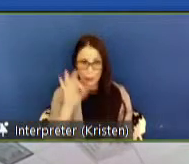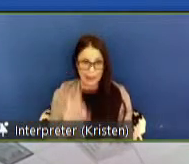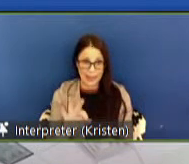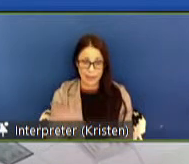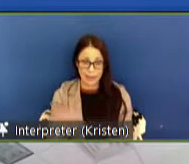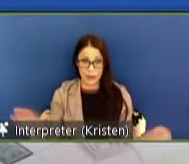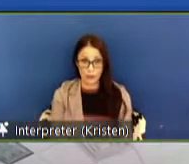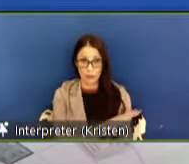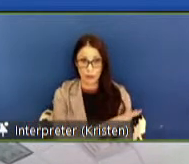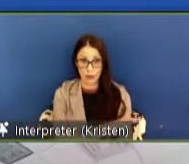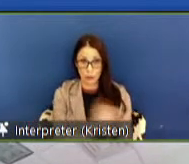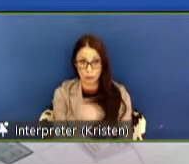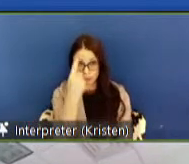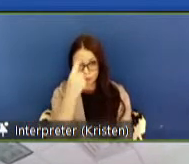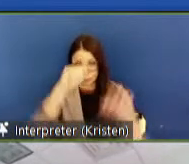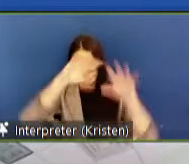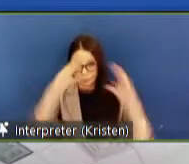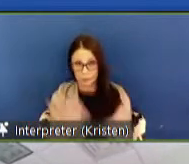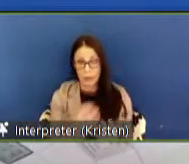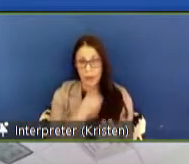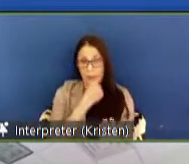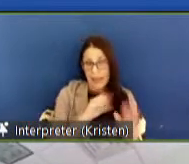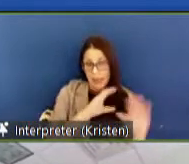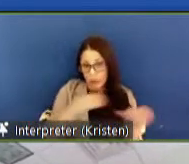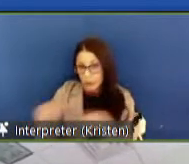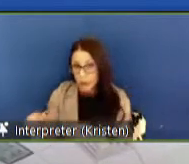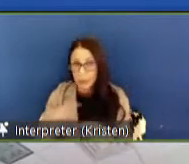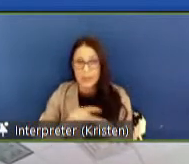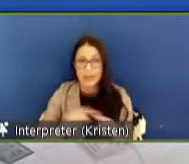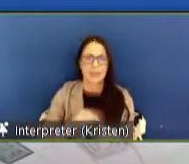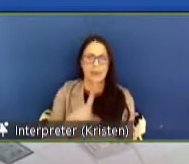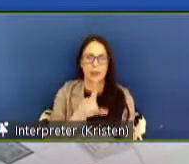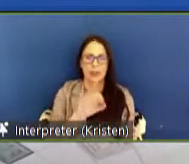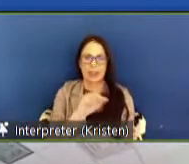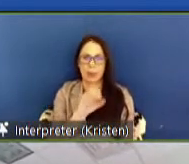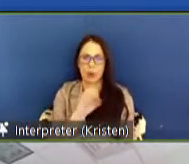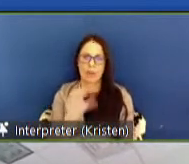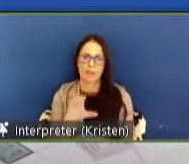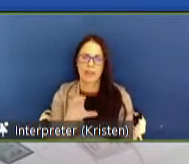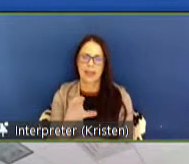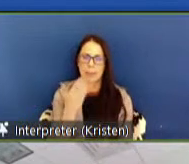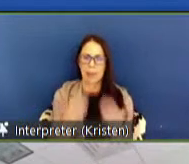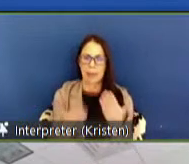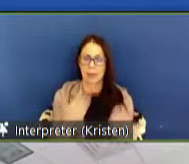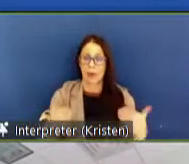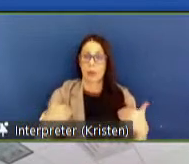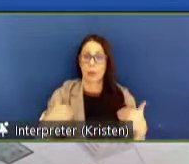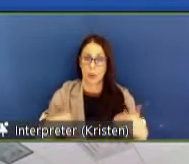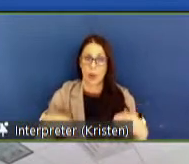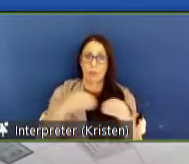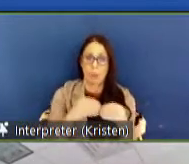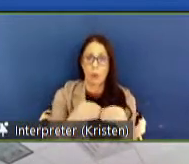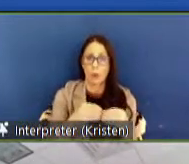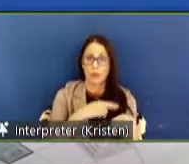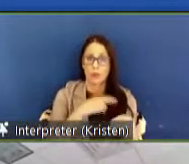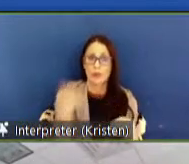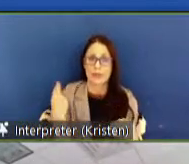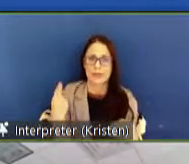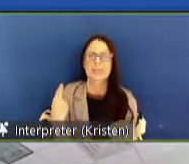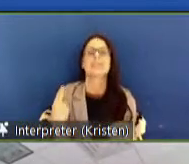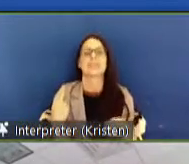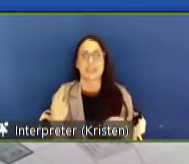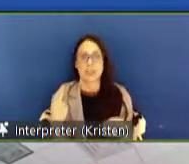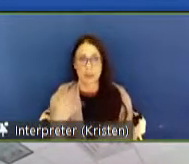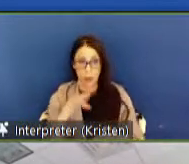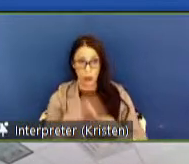and demographics who may be potentially at risk of this infection. So one of the things they have noted is that a large number of the early infections